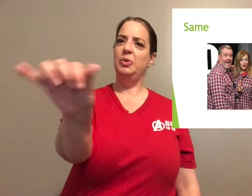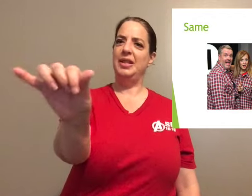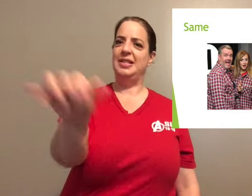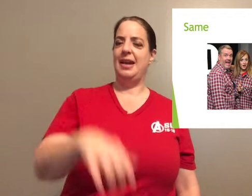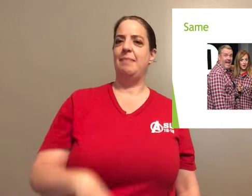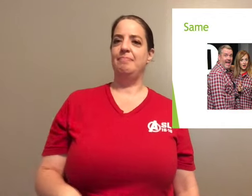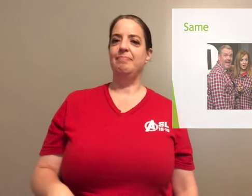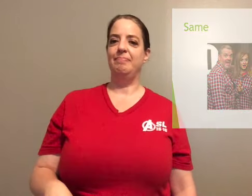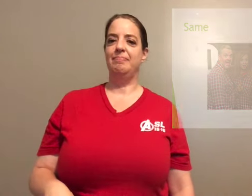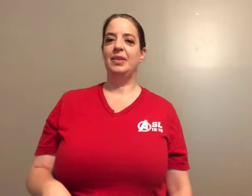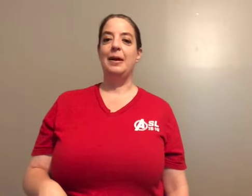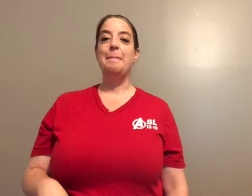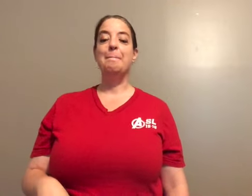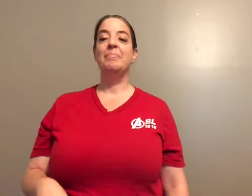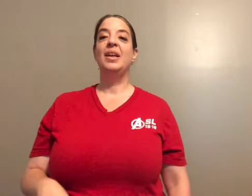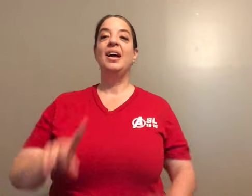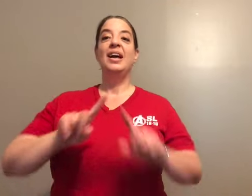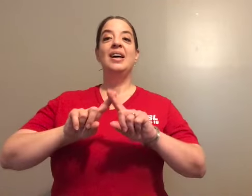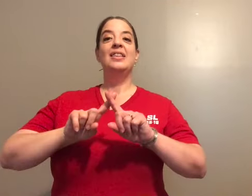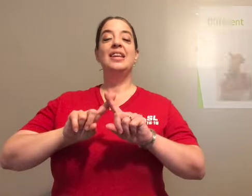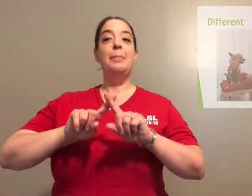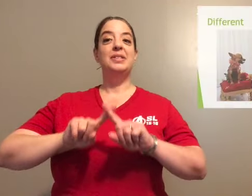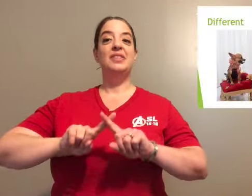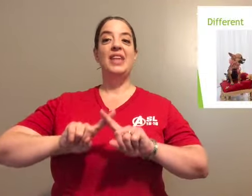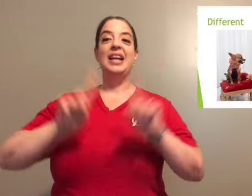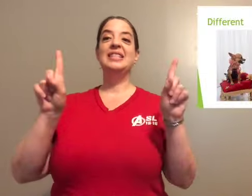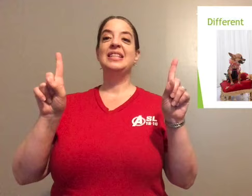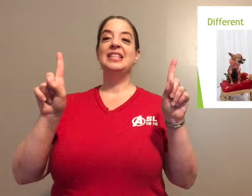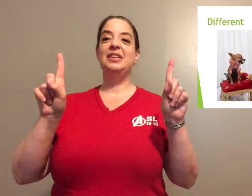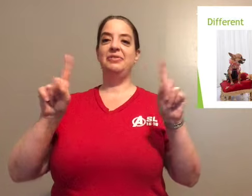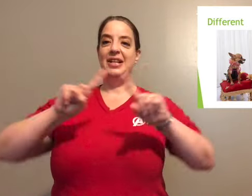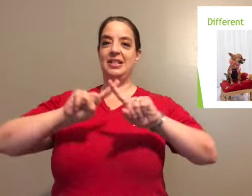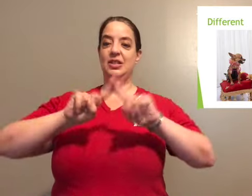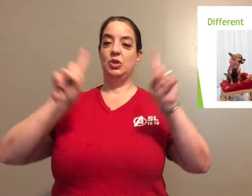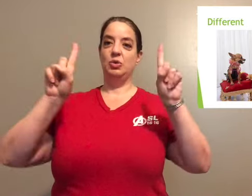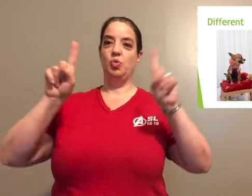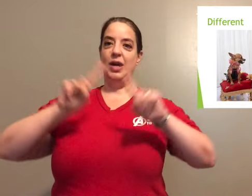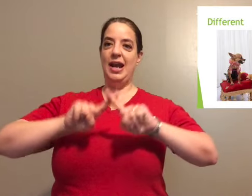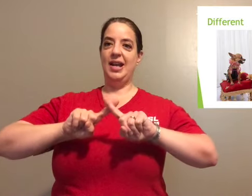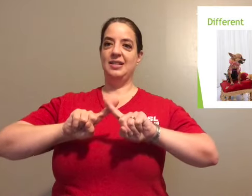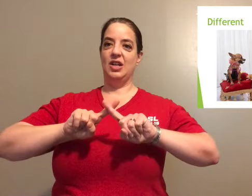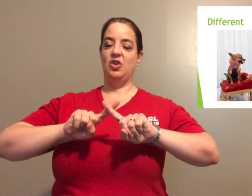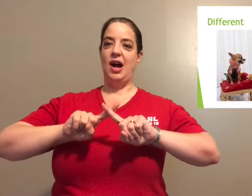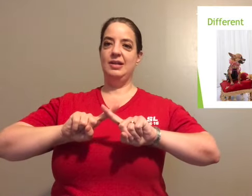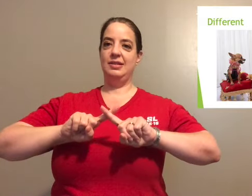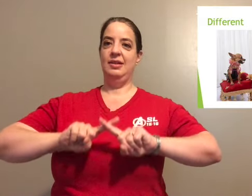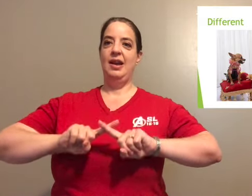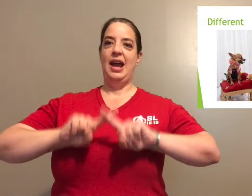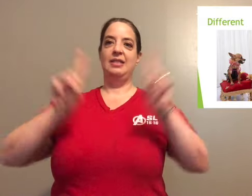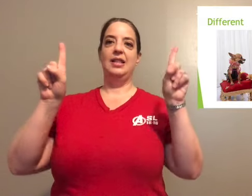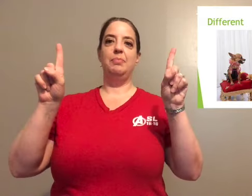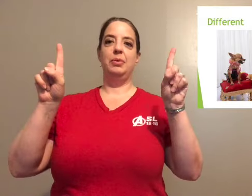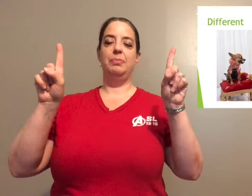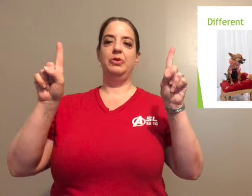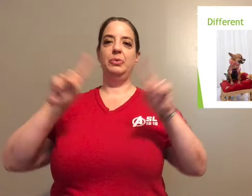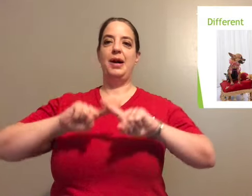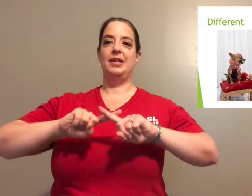the same. Okay? The opposite of that is different. So it's one hands that cross and then they move apart this